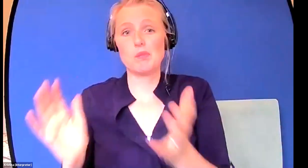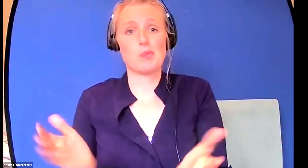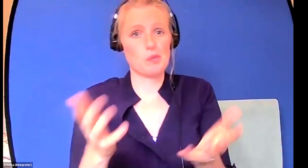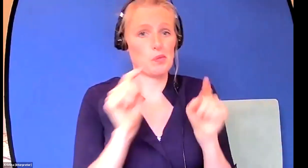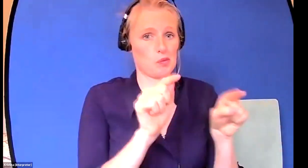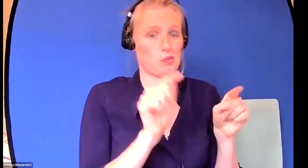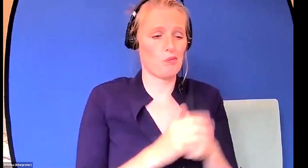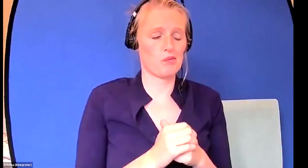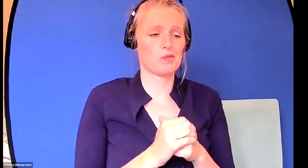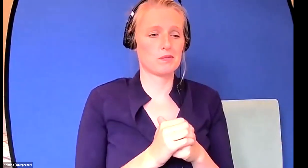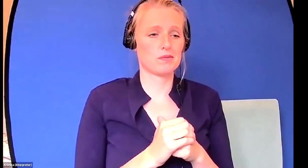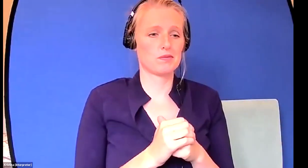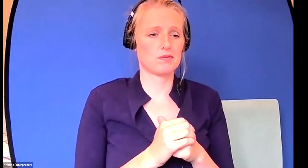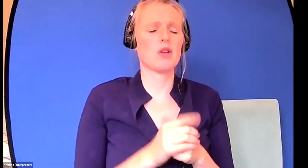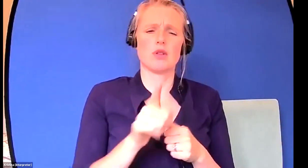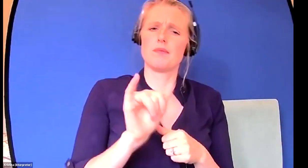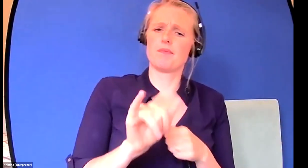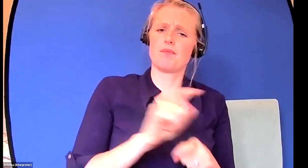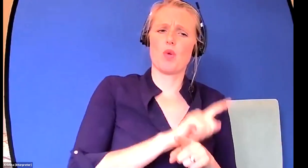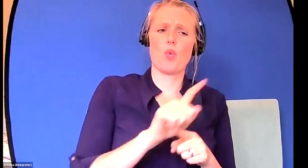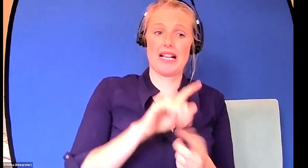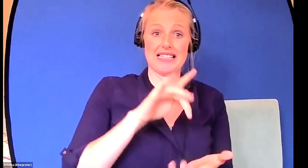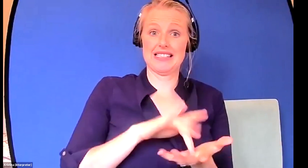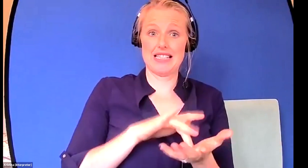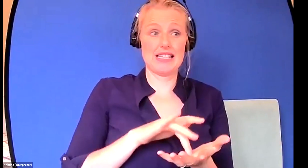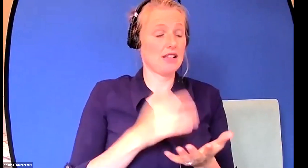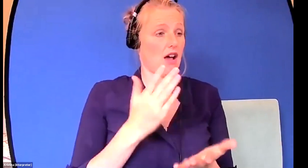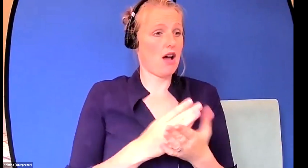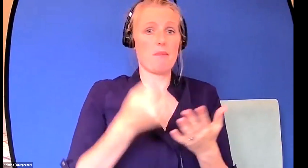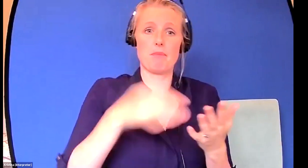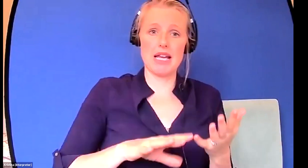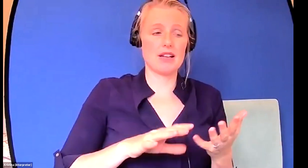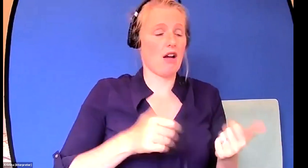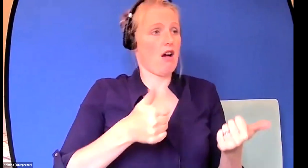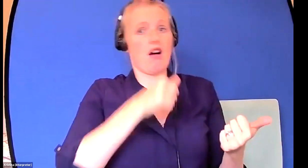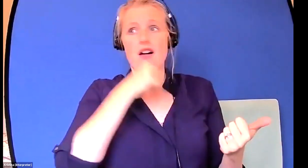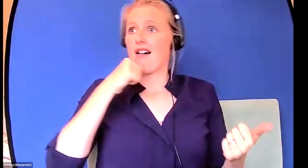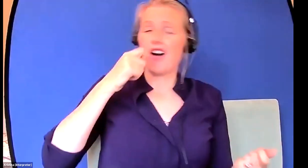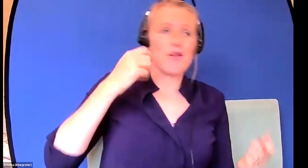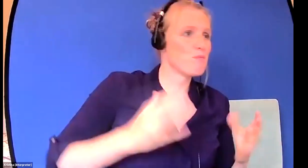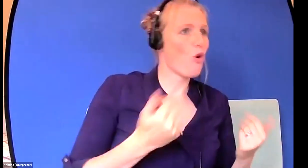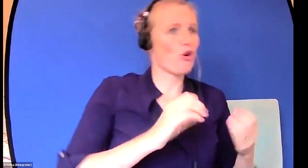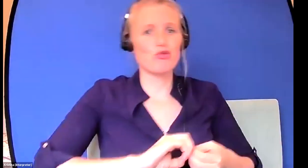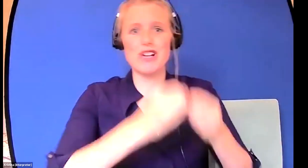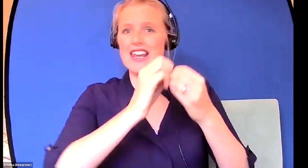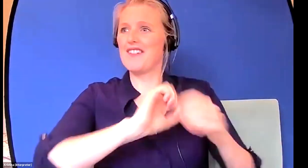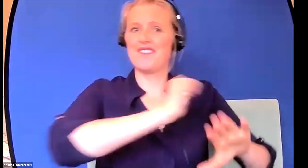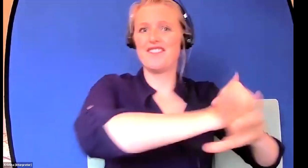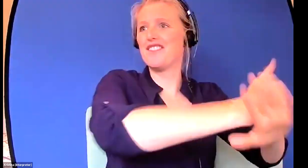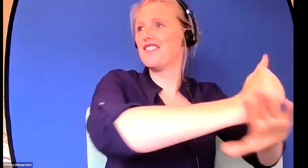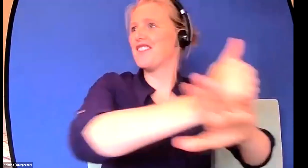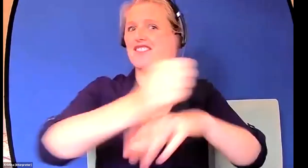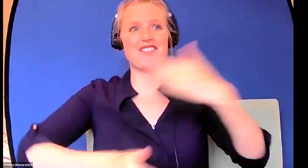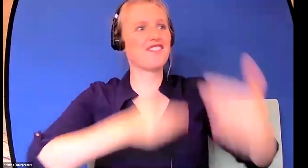capitalism. So while cities got their creative makeover, if you like, the main beneficiary was